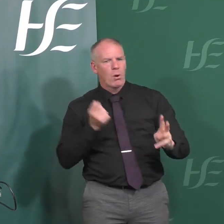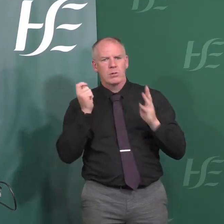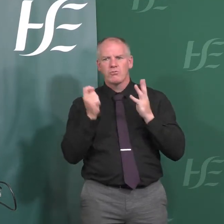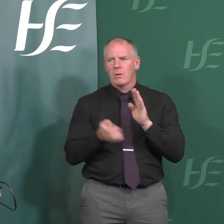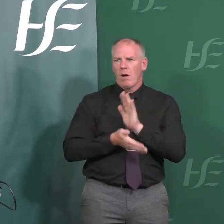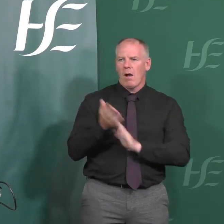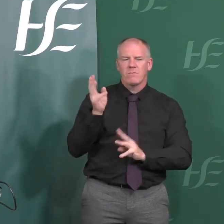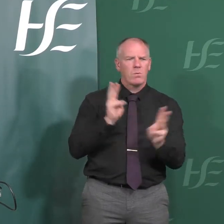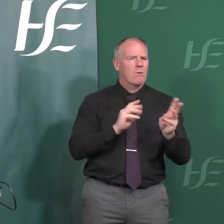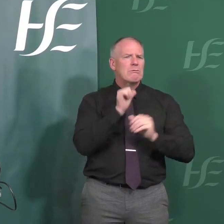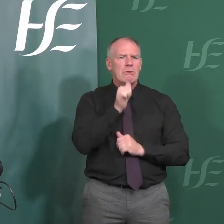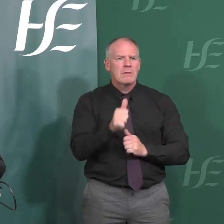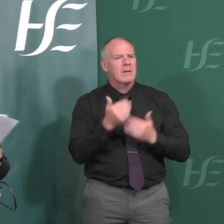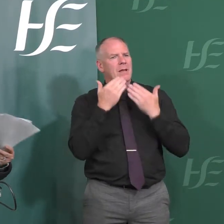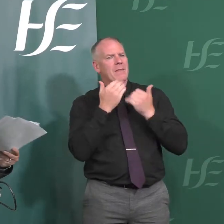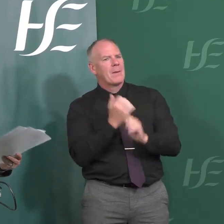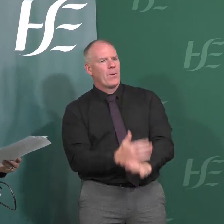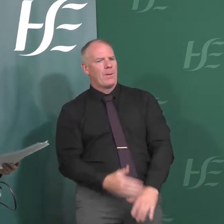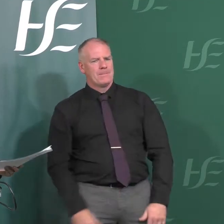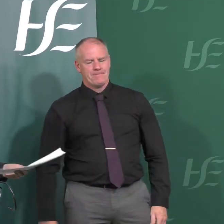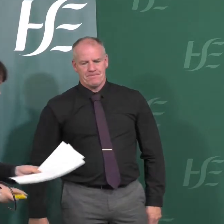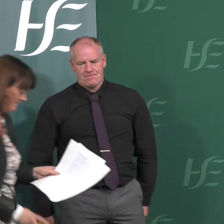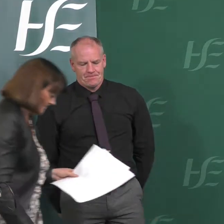go to work. Thanks very much.